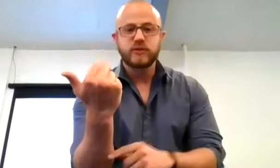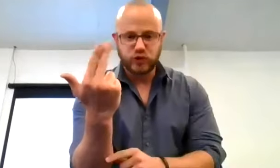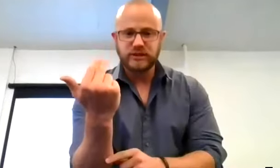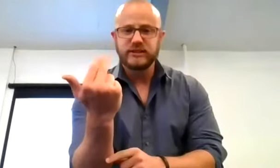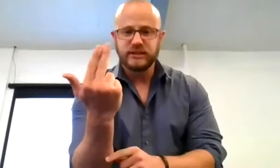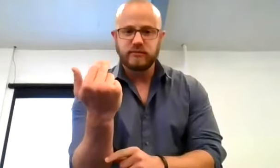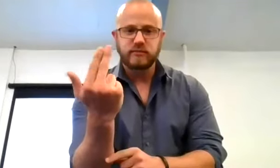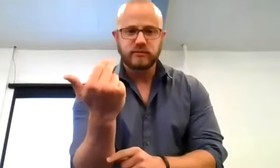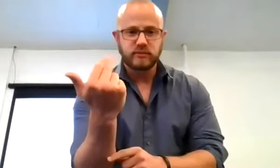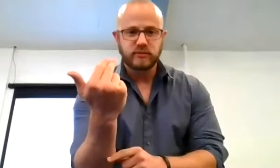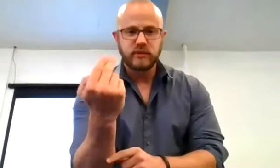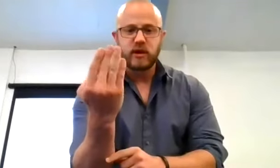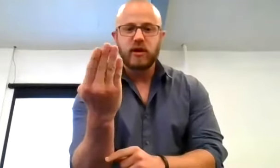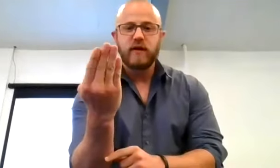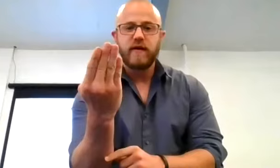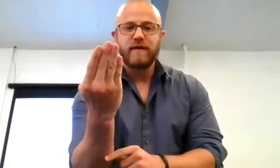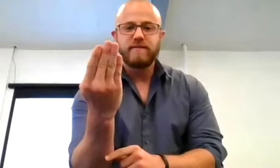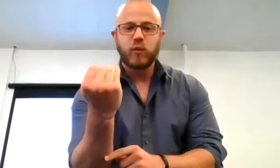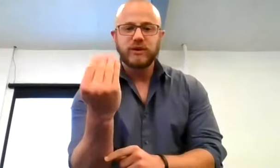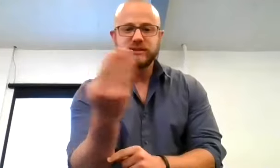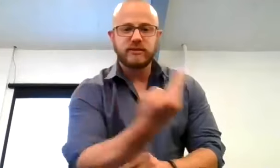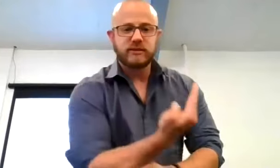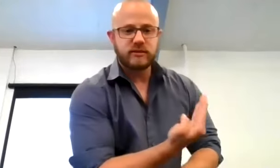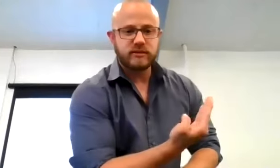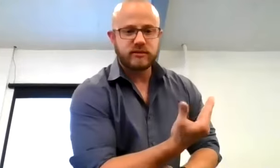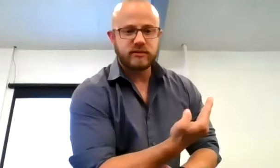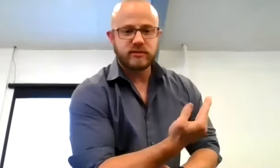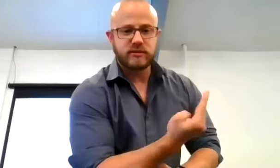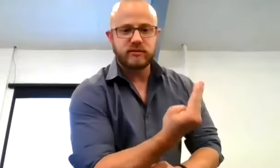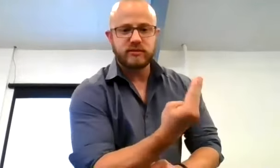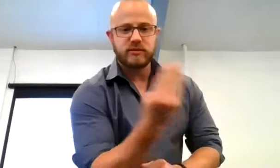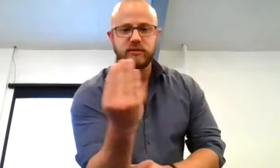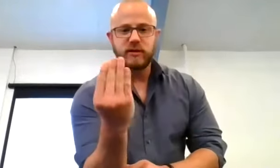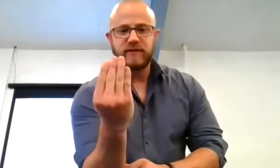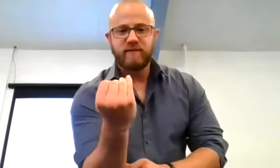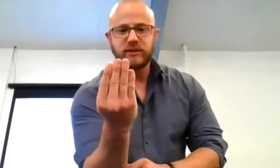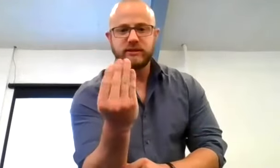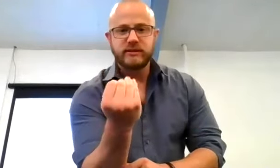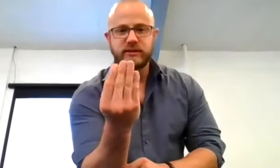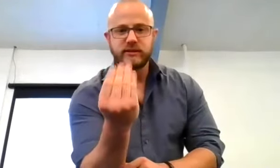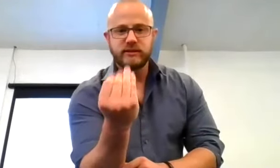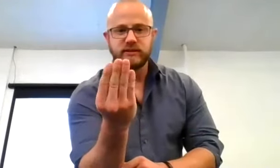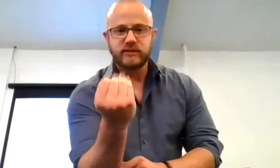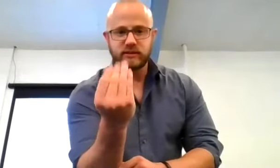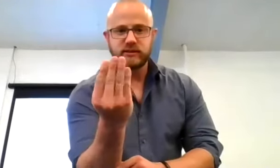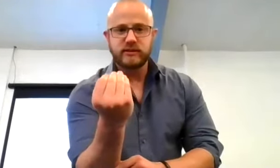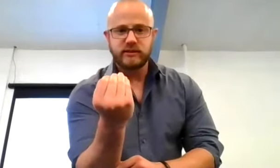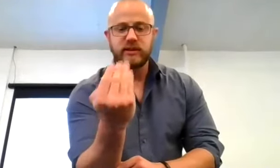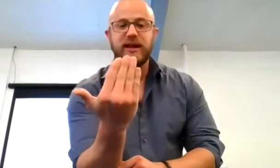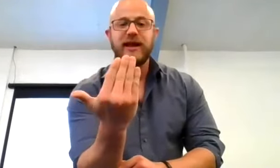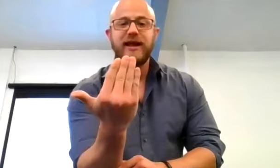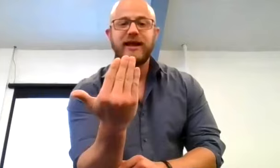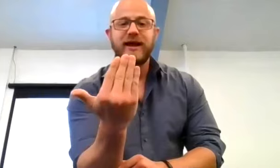No, your fingers can't be, spread apart, make sure that they're together. And you can see 14 here where my thumb is tucked in. So you just kind of